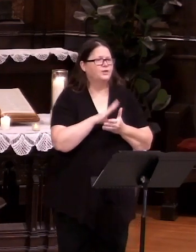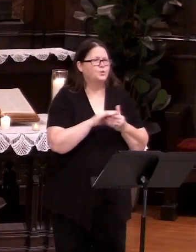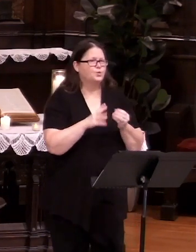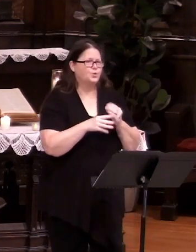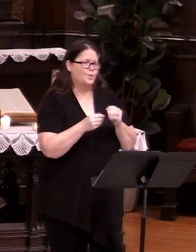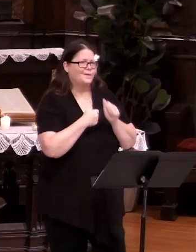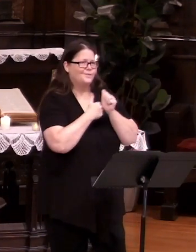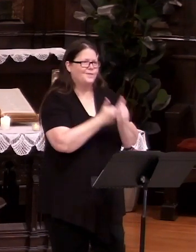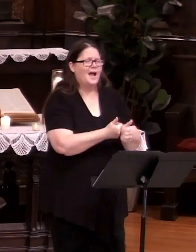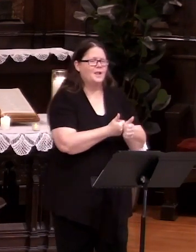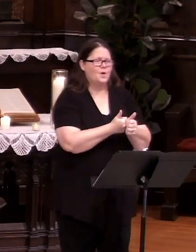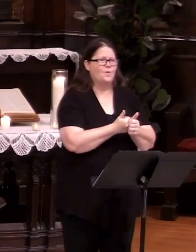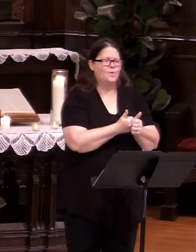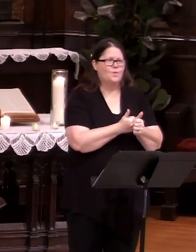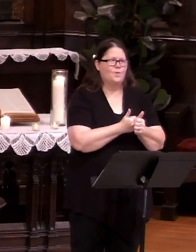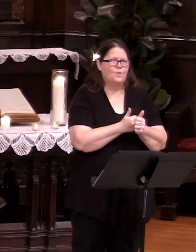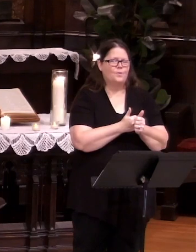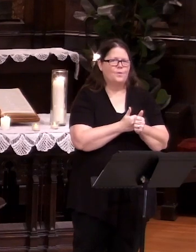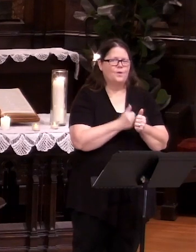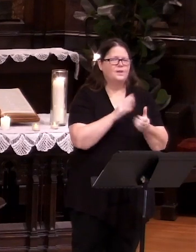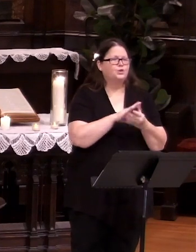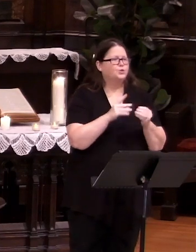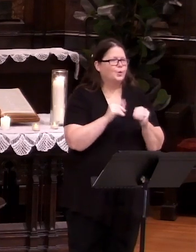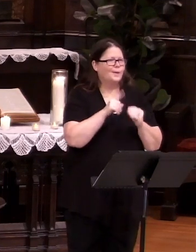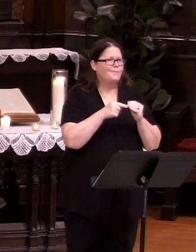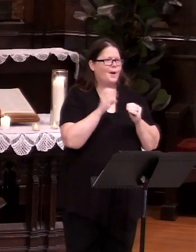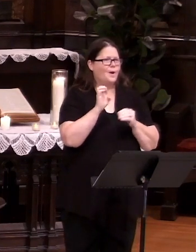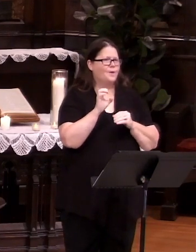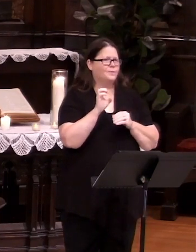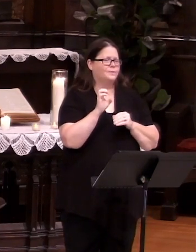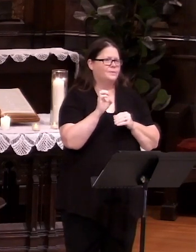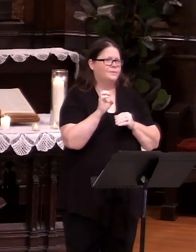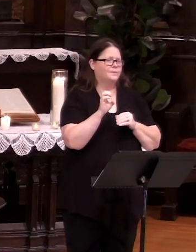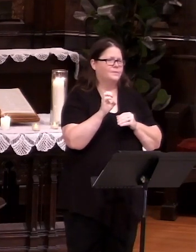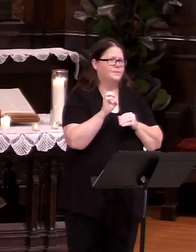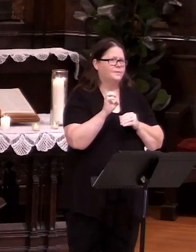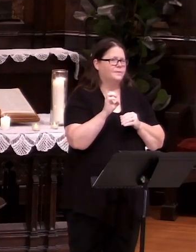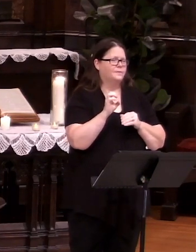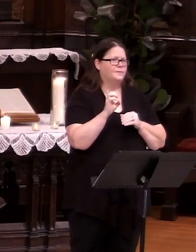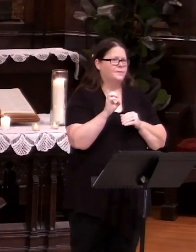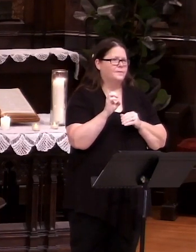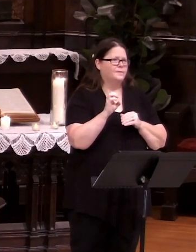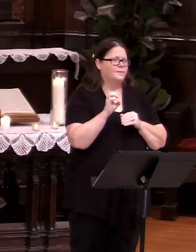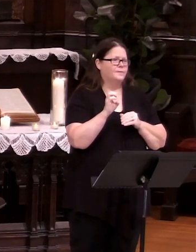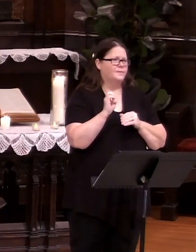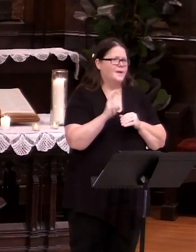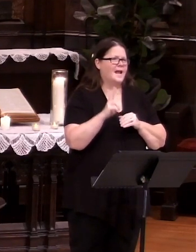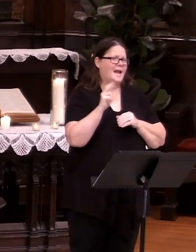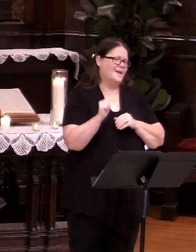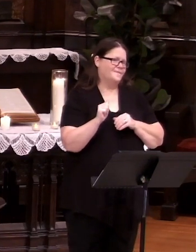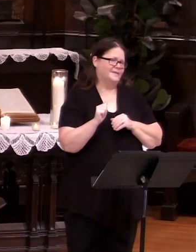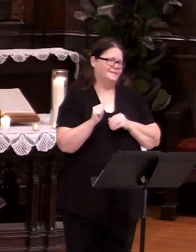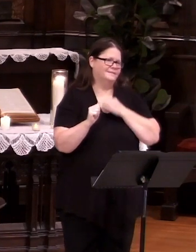on stories from Eva's, shall we say, detractors.